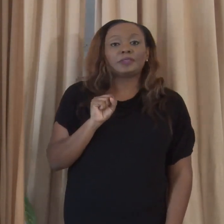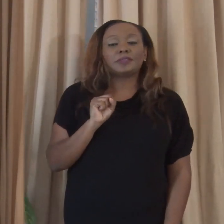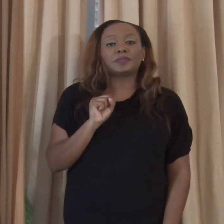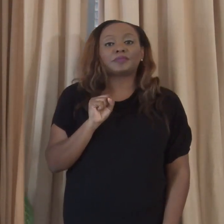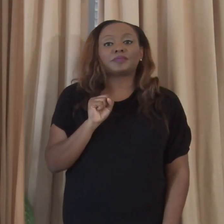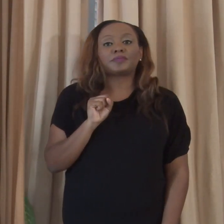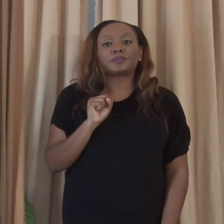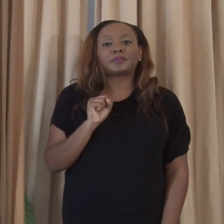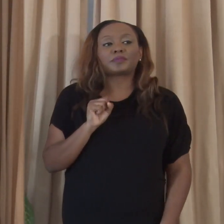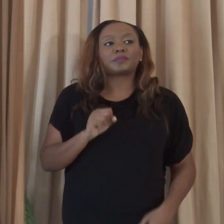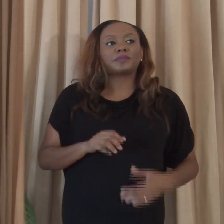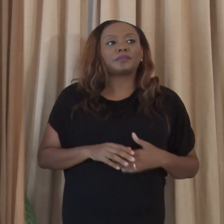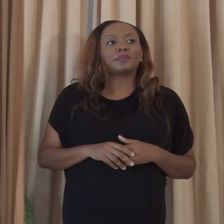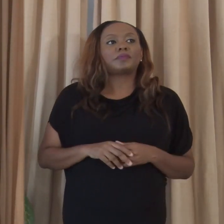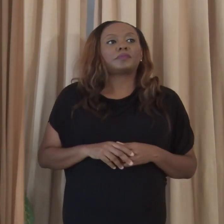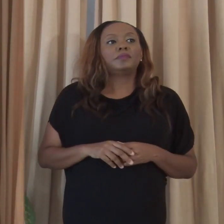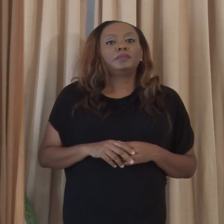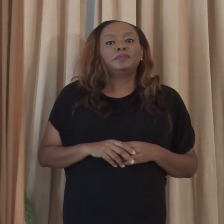commercially by